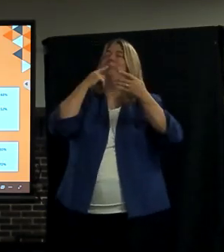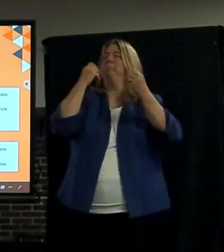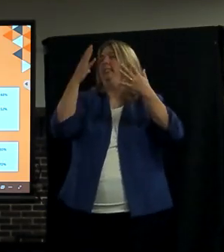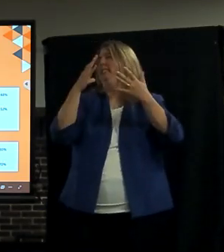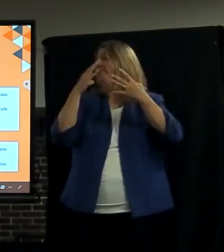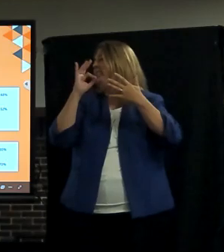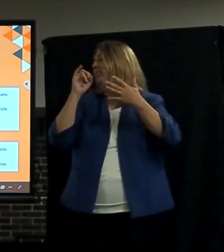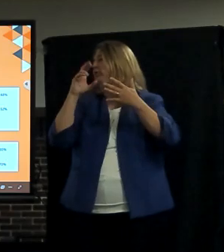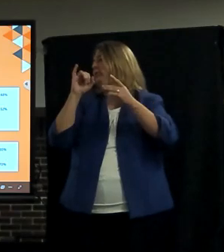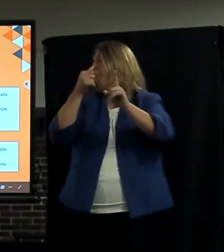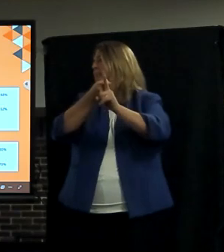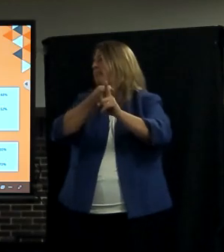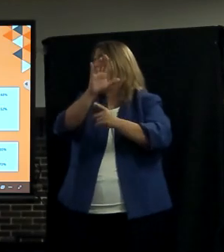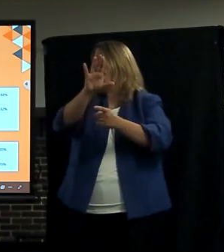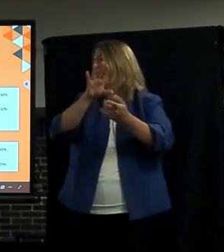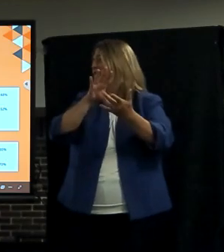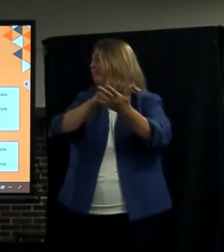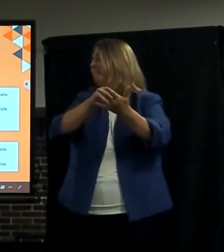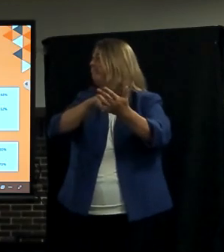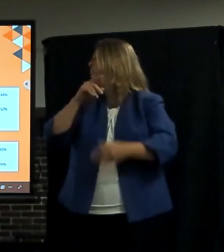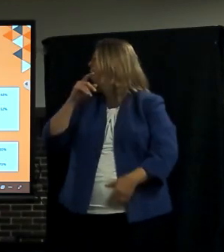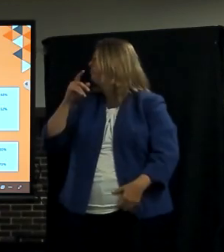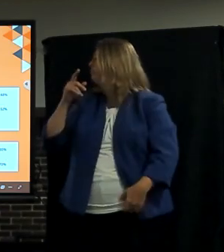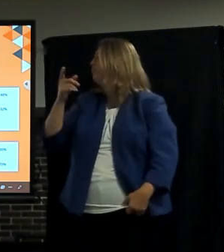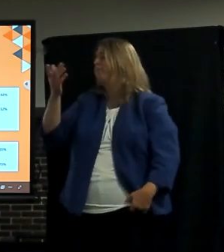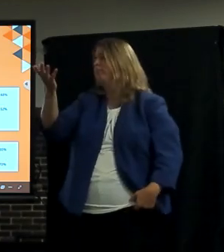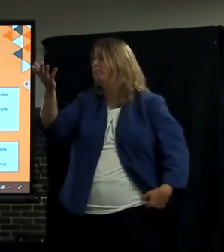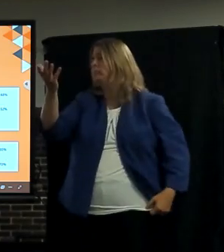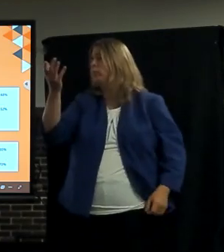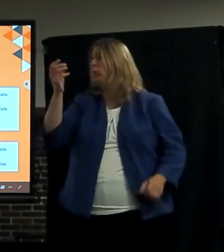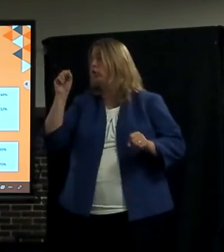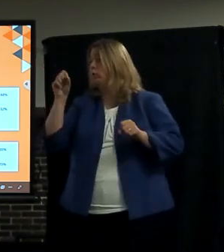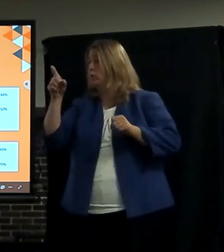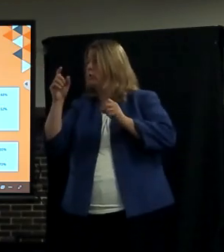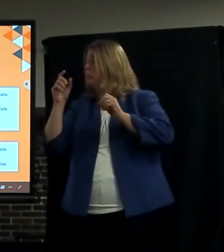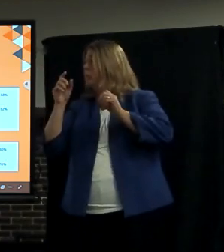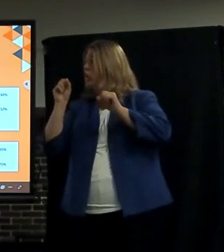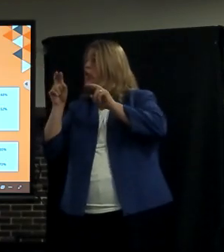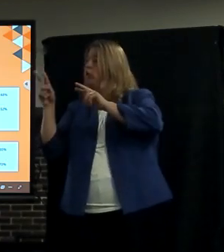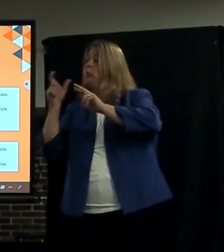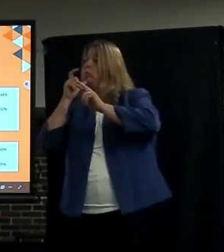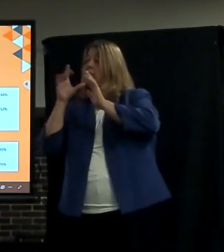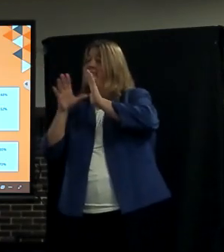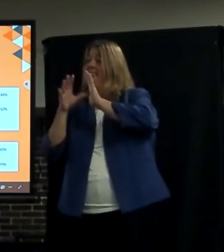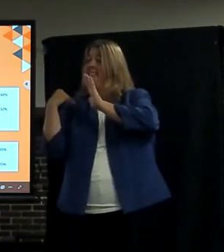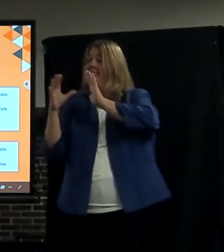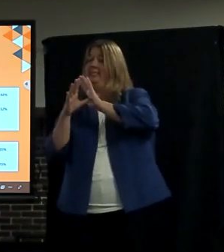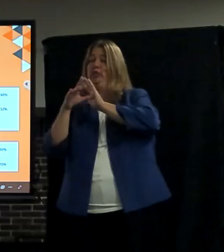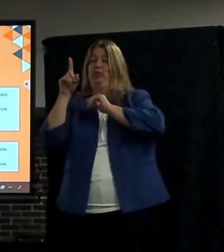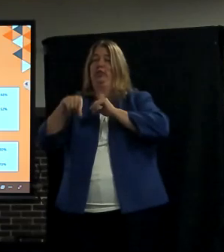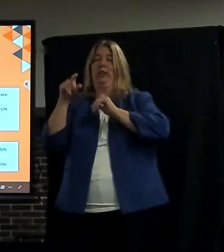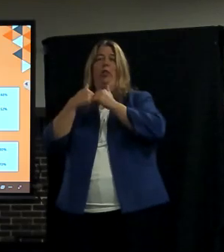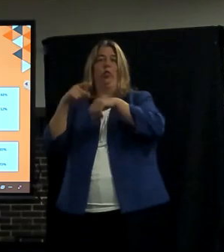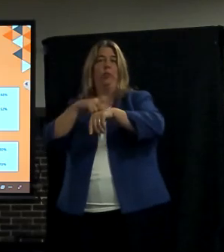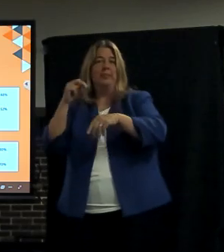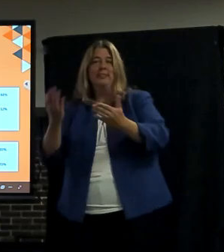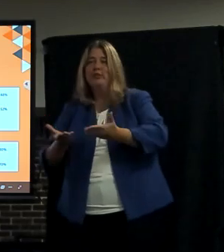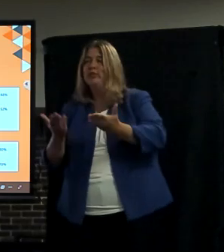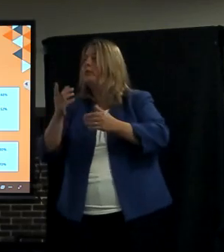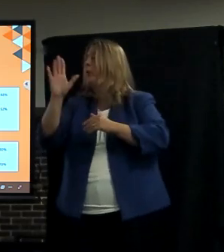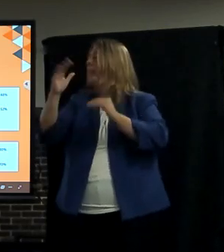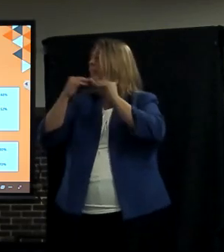again, there are so many factors that impact their growth, including the language that's used at home. So for